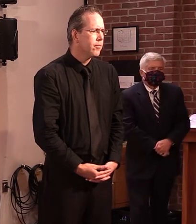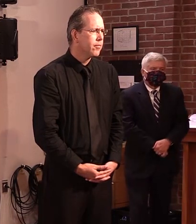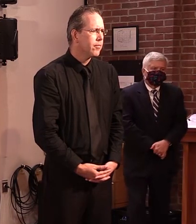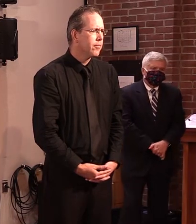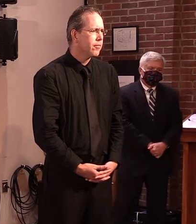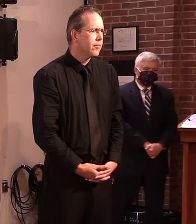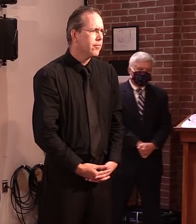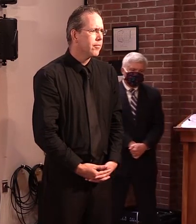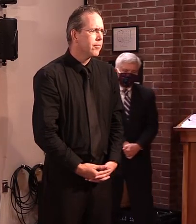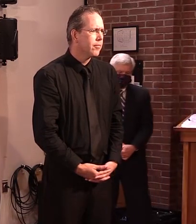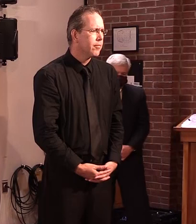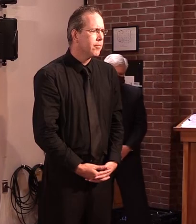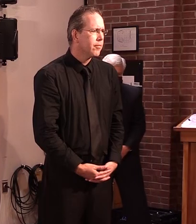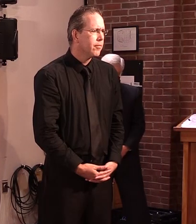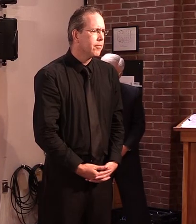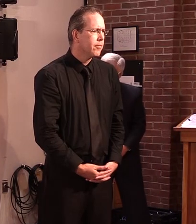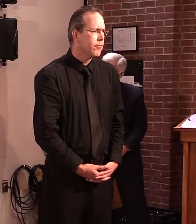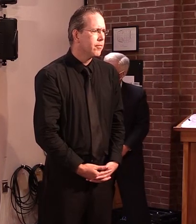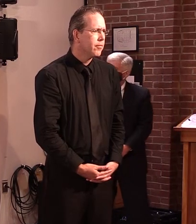around Vermont.